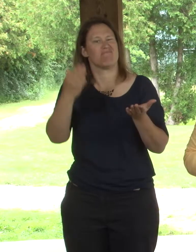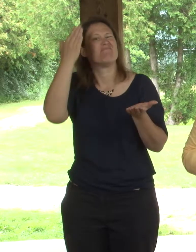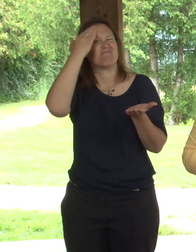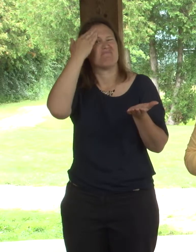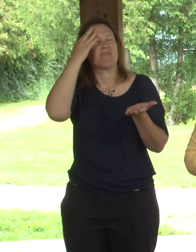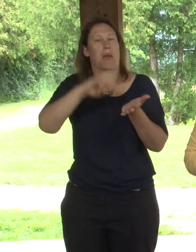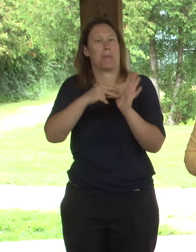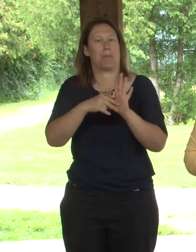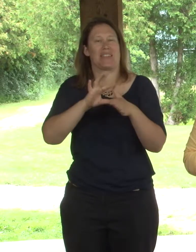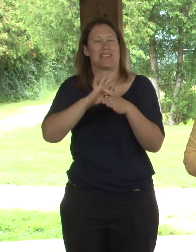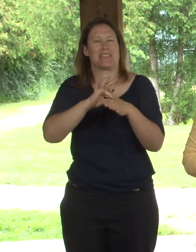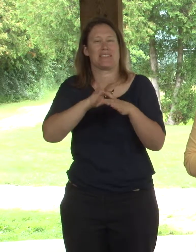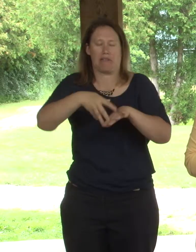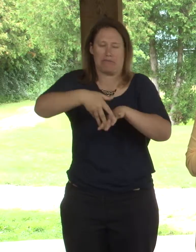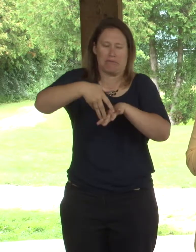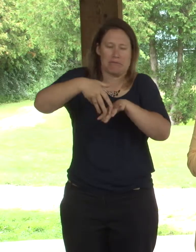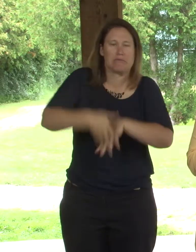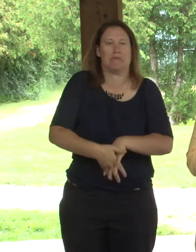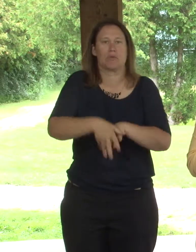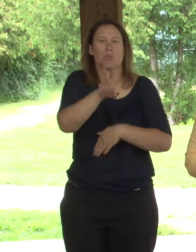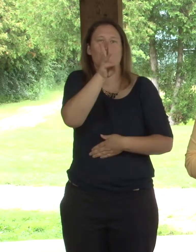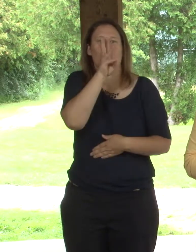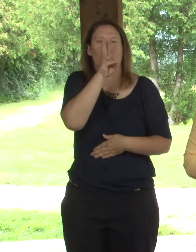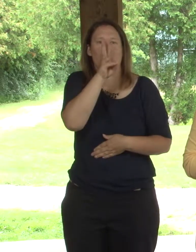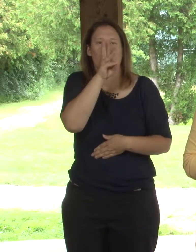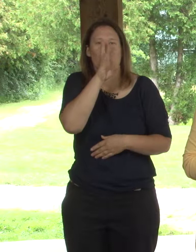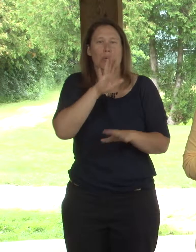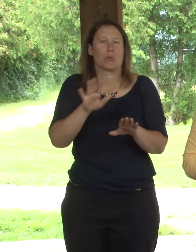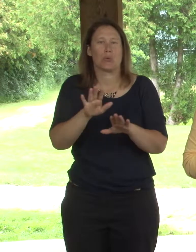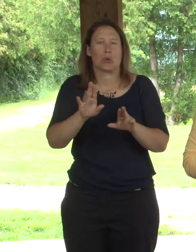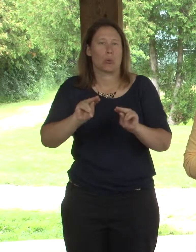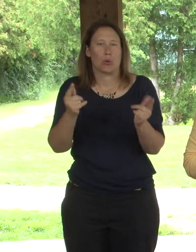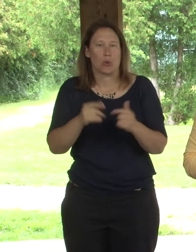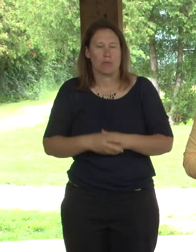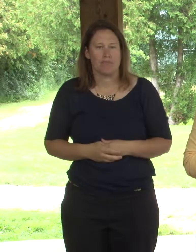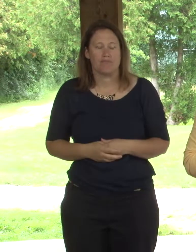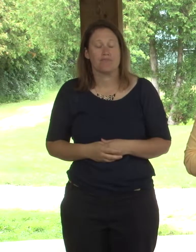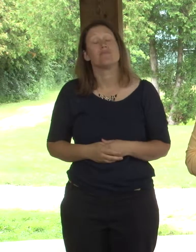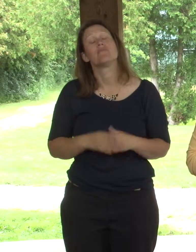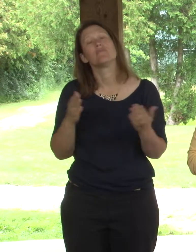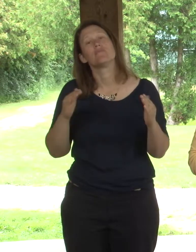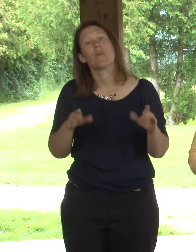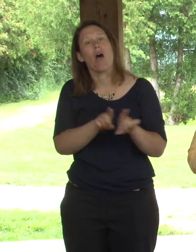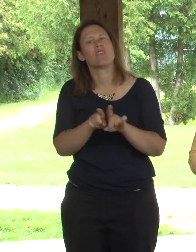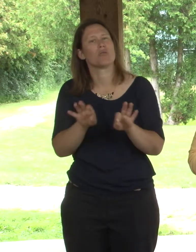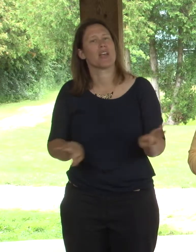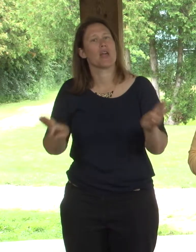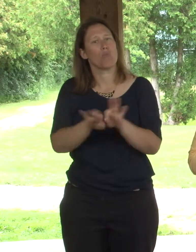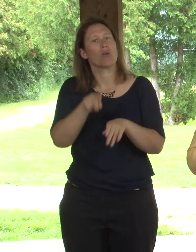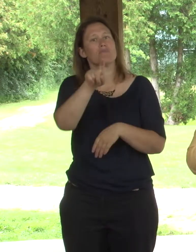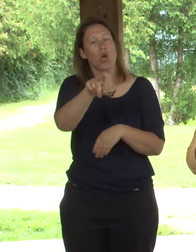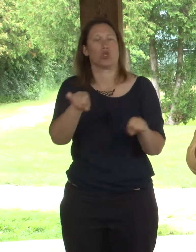water. Another thing that I think is important is we always should be wearing shoes on our feet. Bare